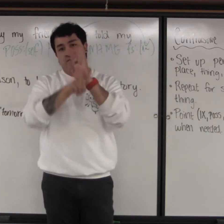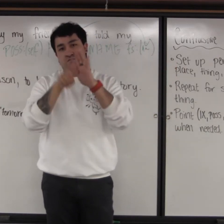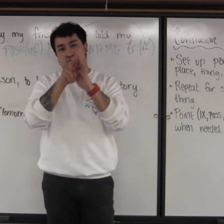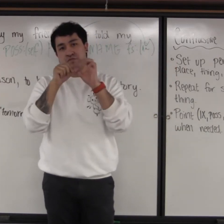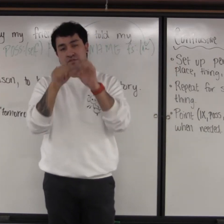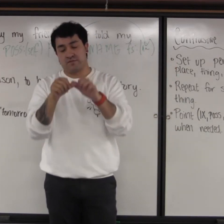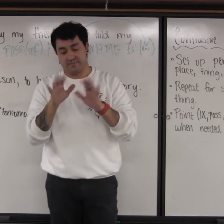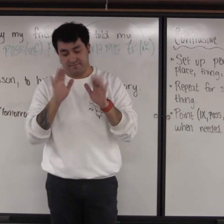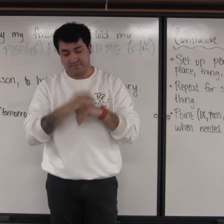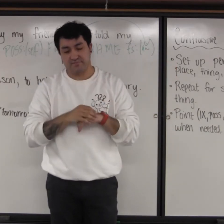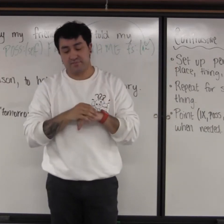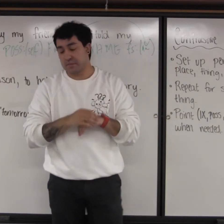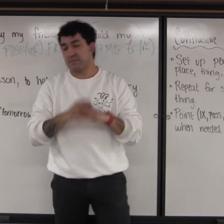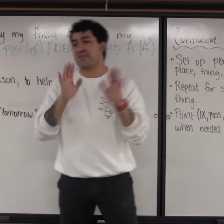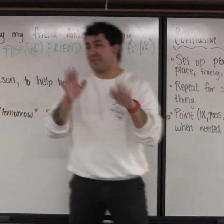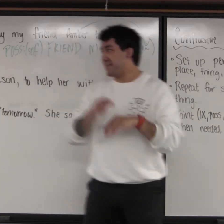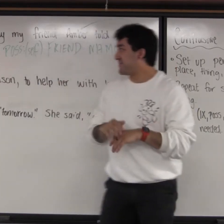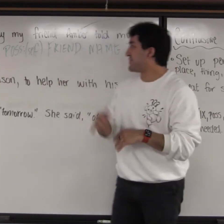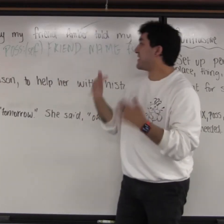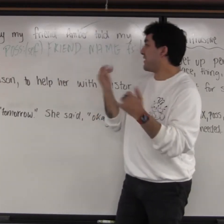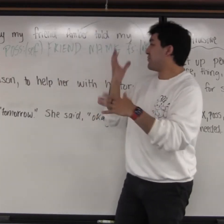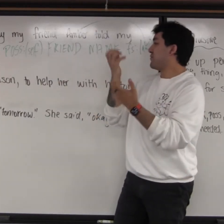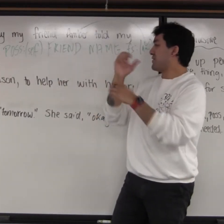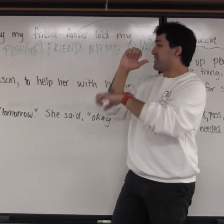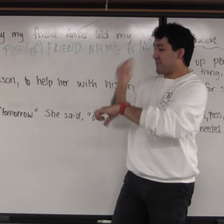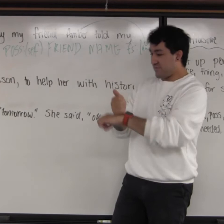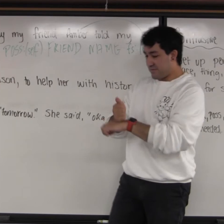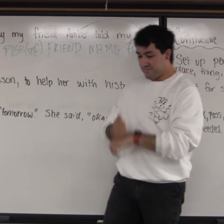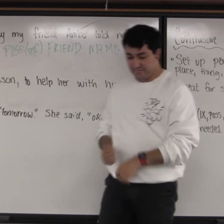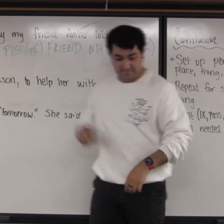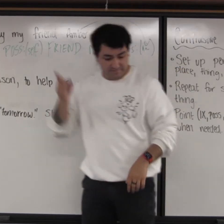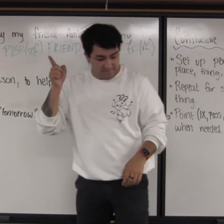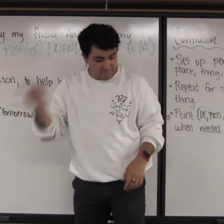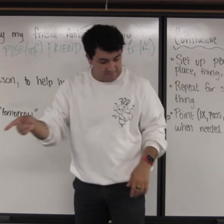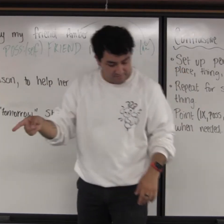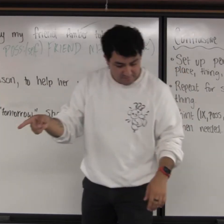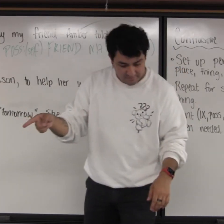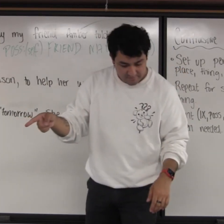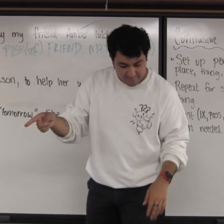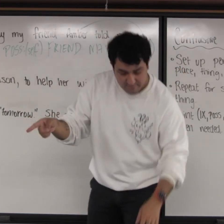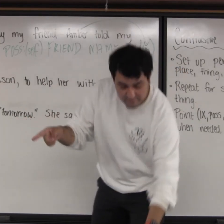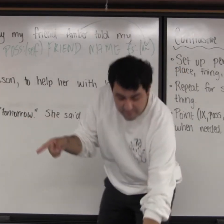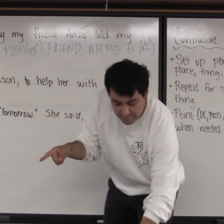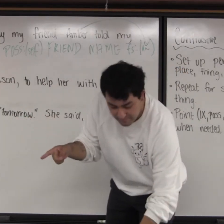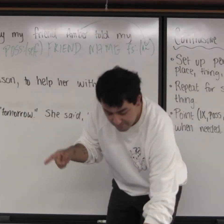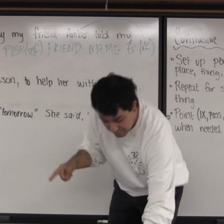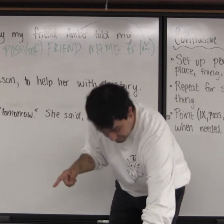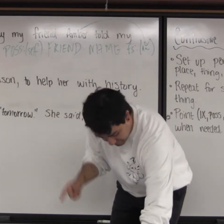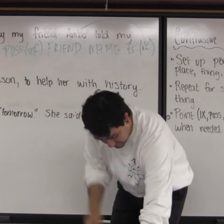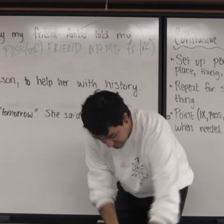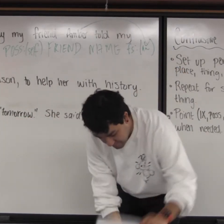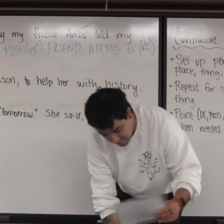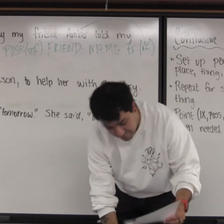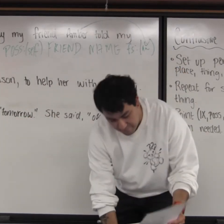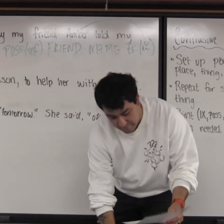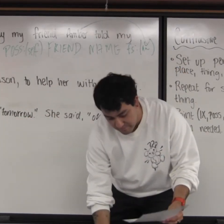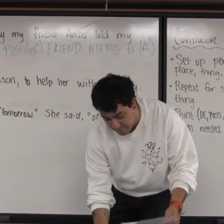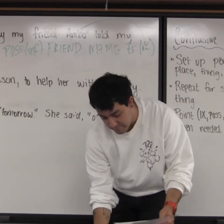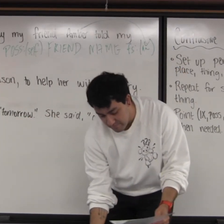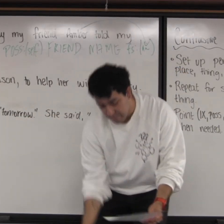you understand and you feel confident in understanding what contrastive structure is, then come back to this videos, because those are really the basics to be able to